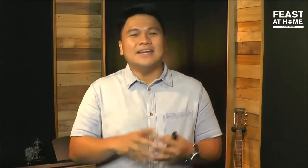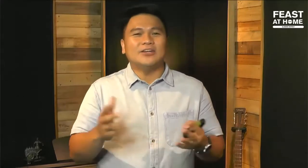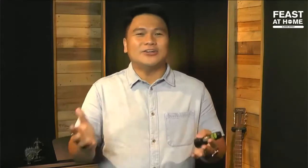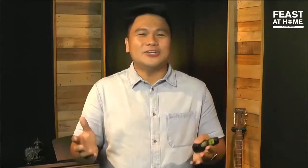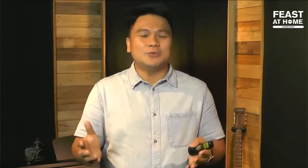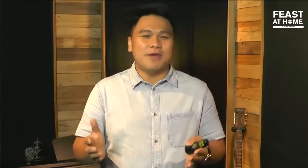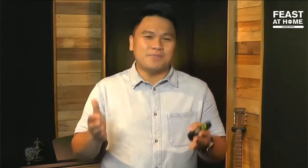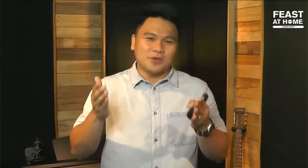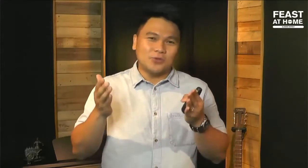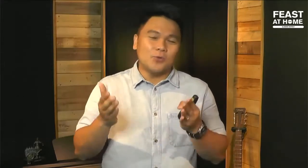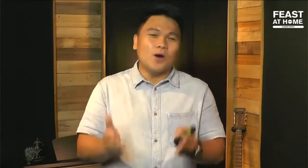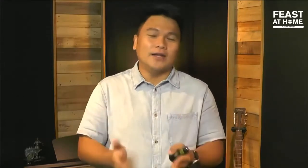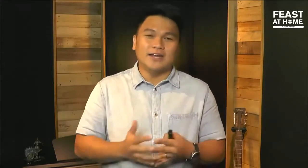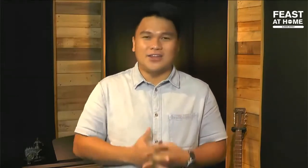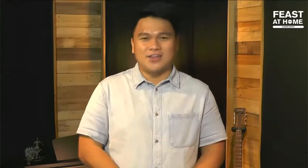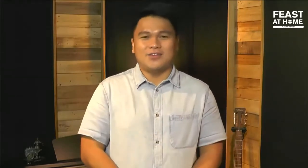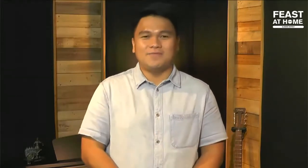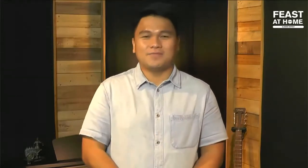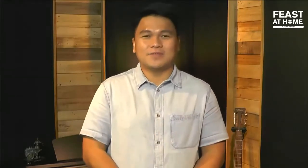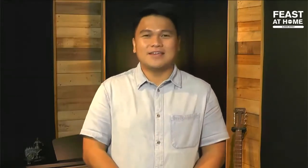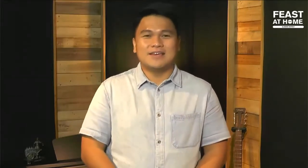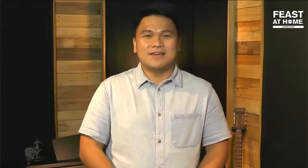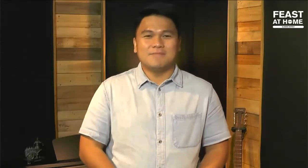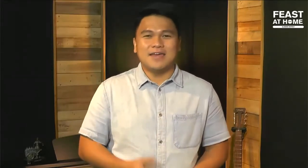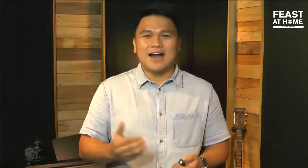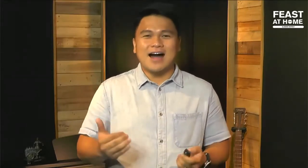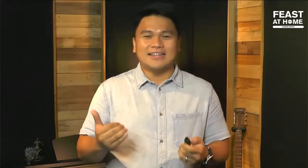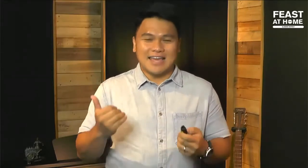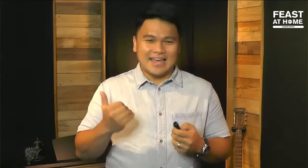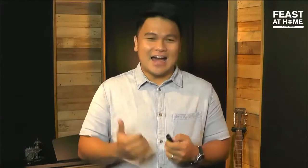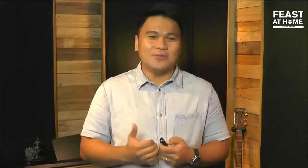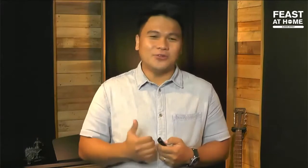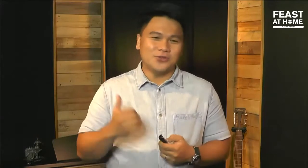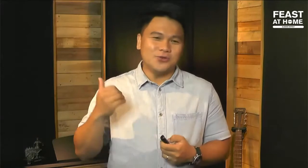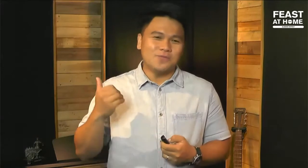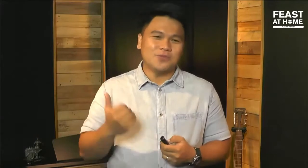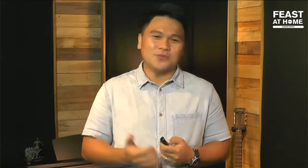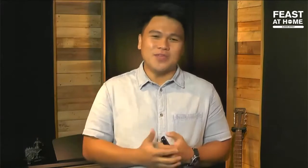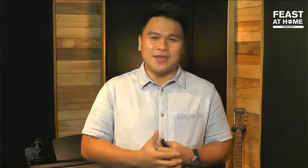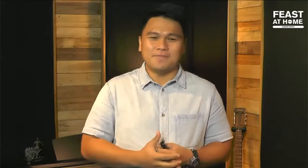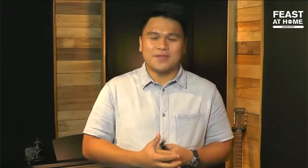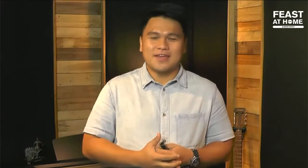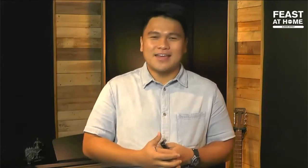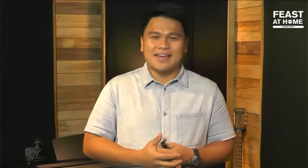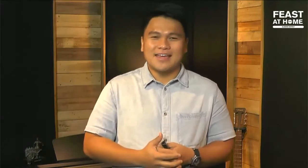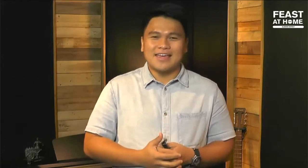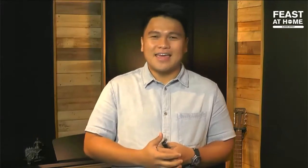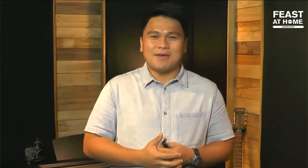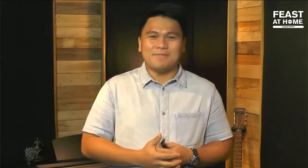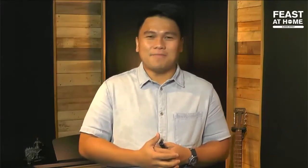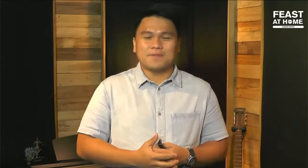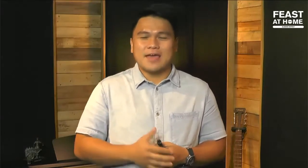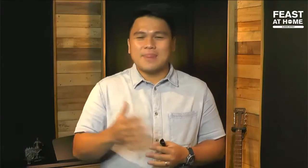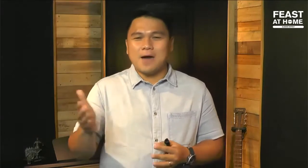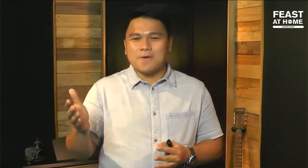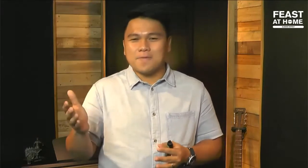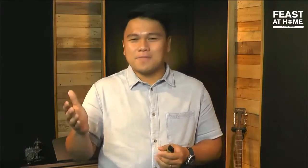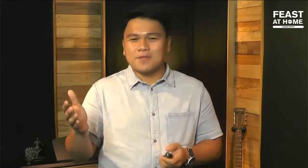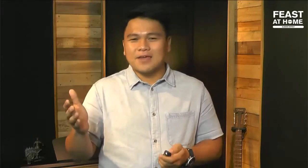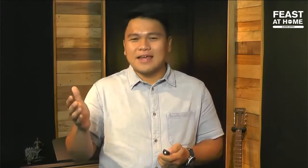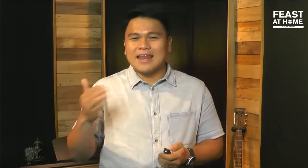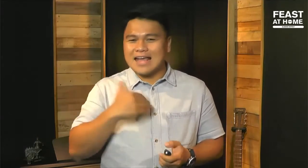Be an encouragement to one another. May God encounter you today. Amen.